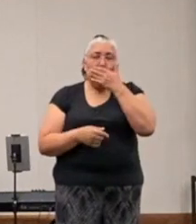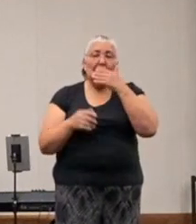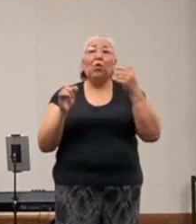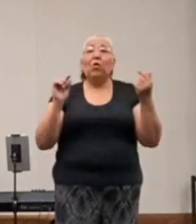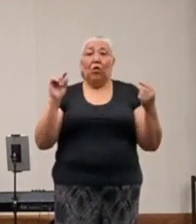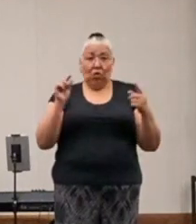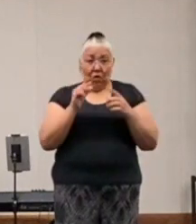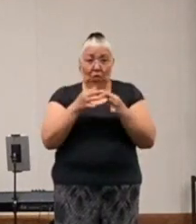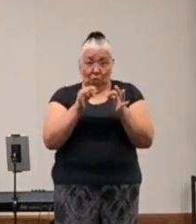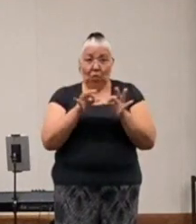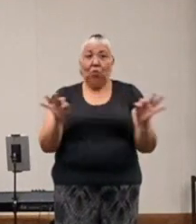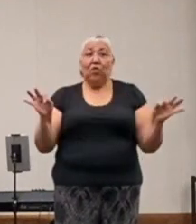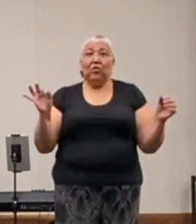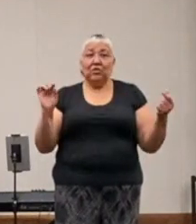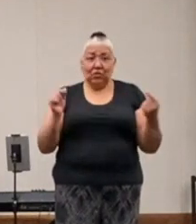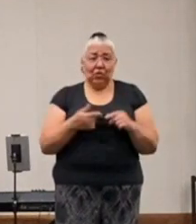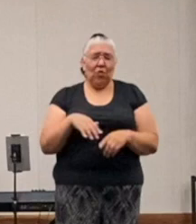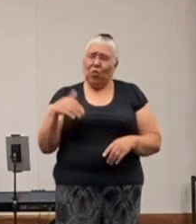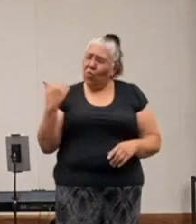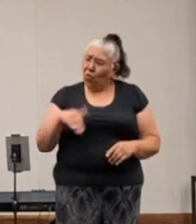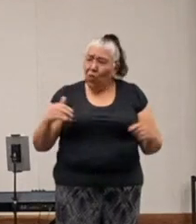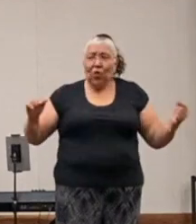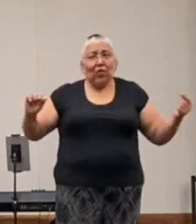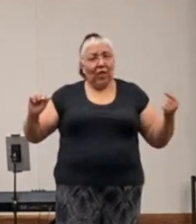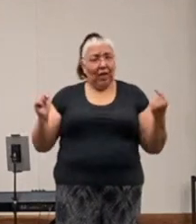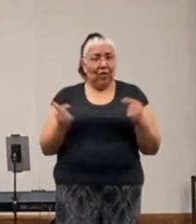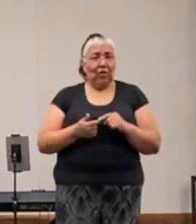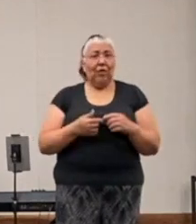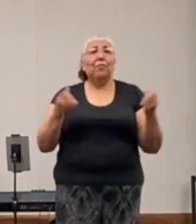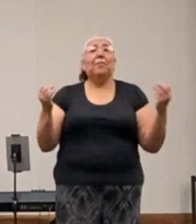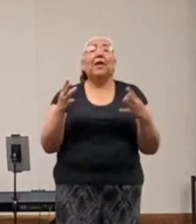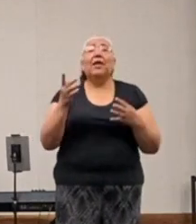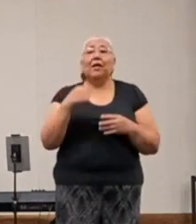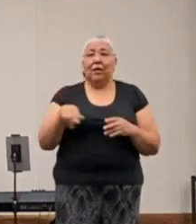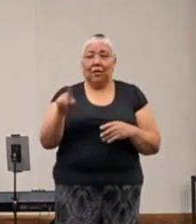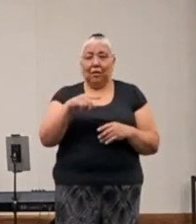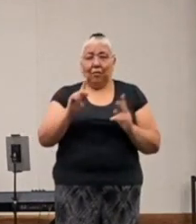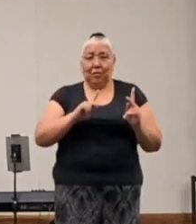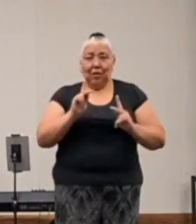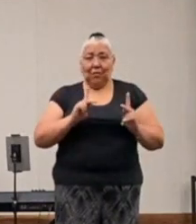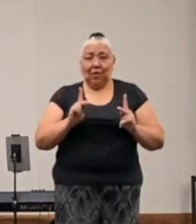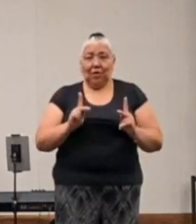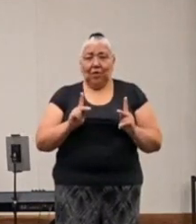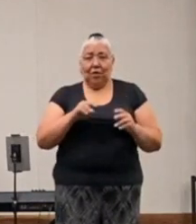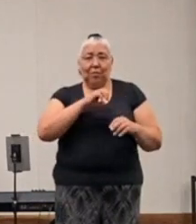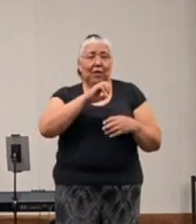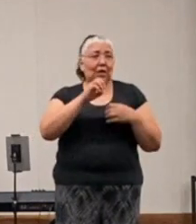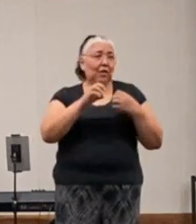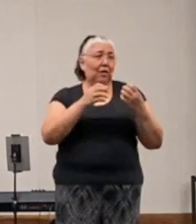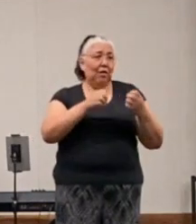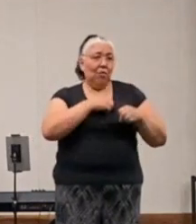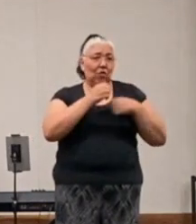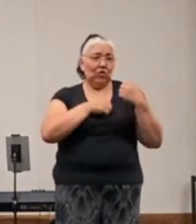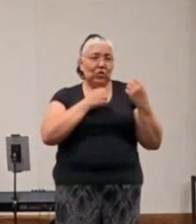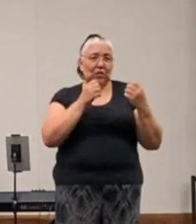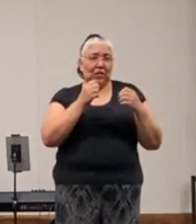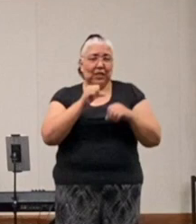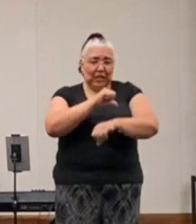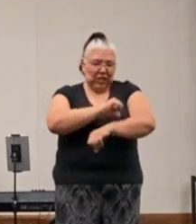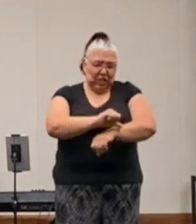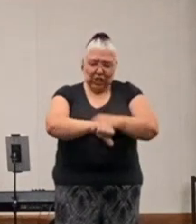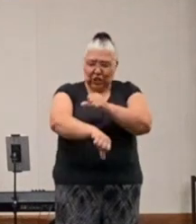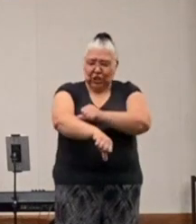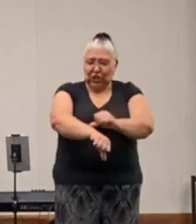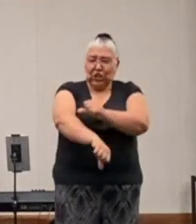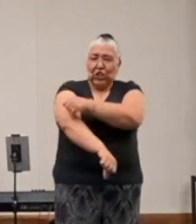they? Man, they hurt. And many people have been emotionally scarred or have had